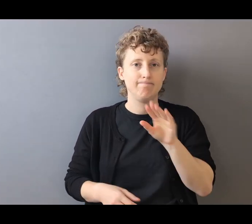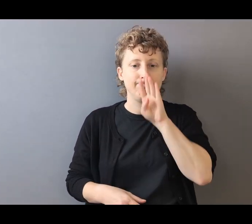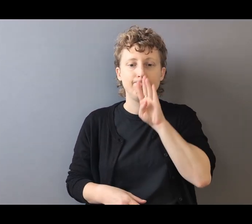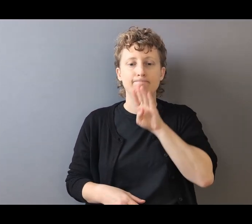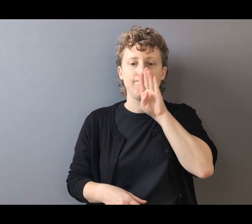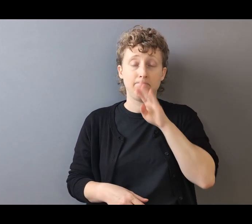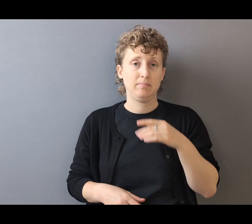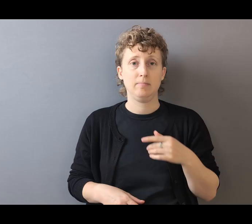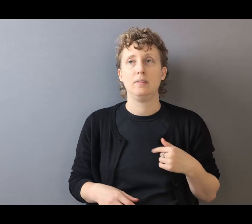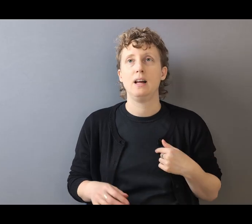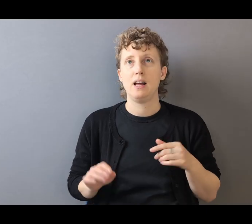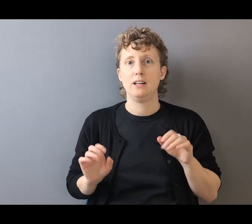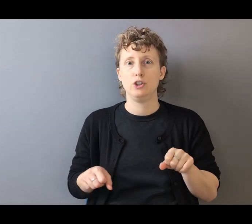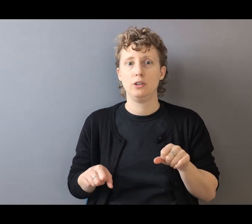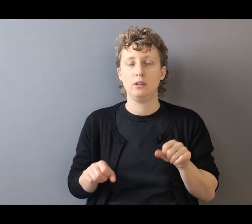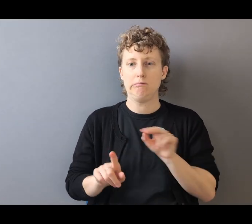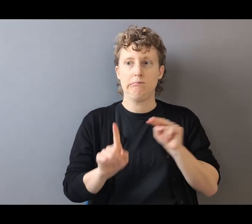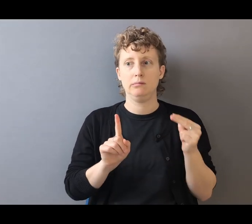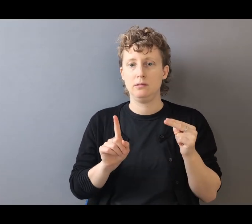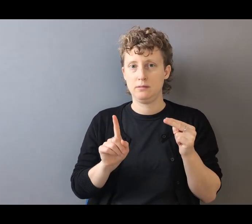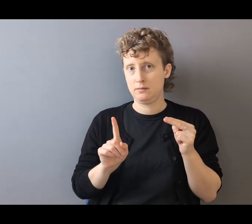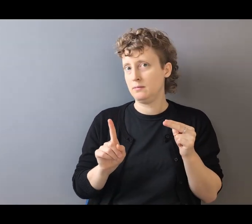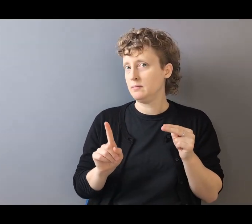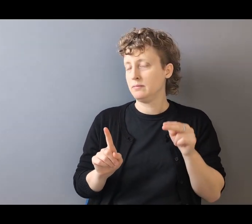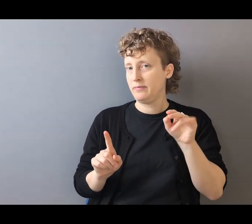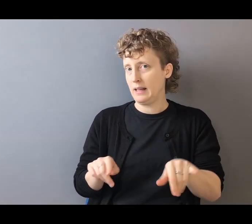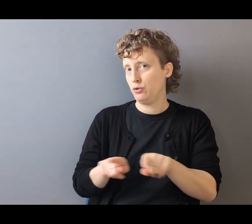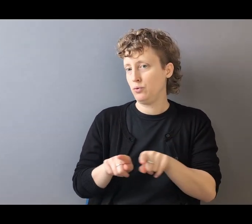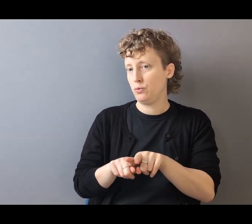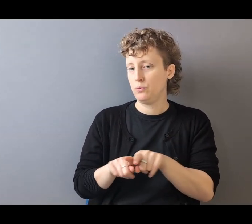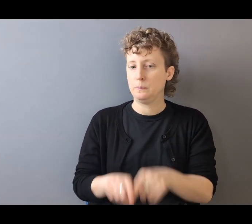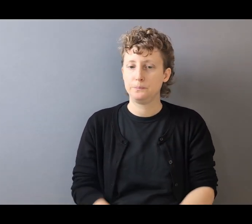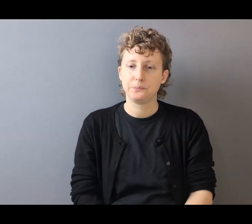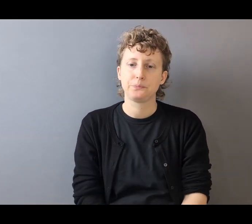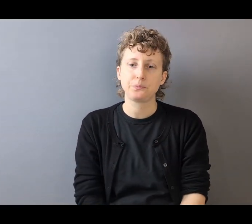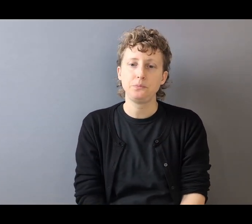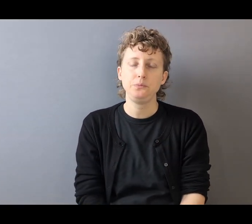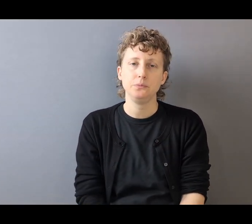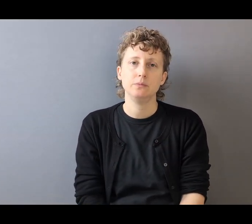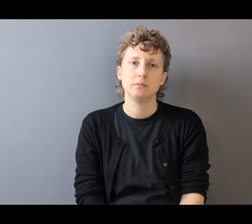part of our job with other people. This is something that I